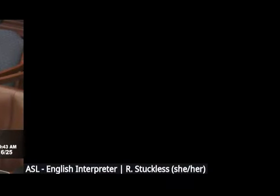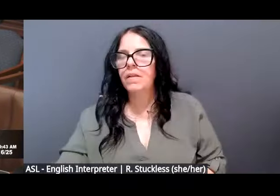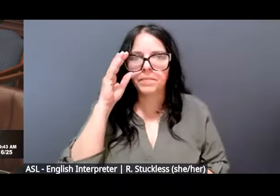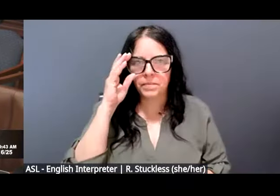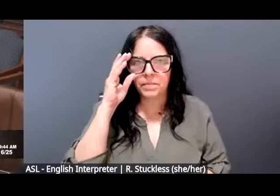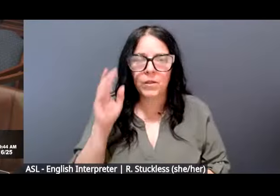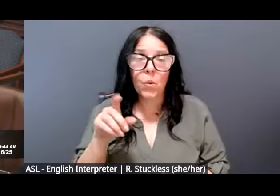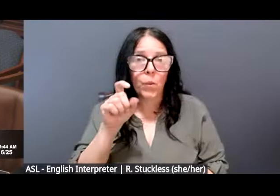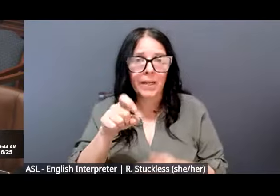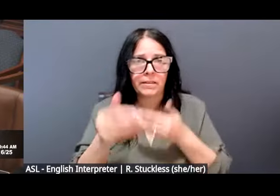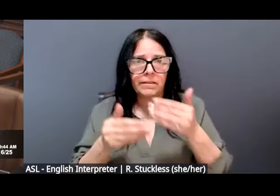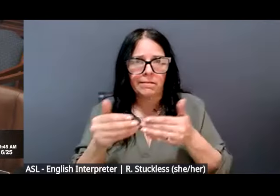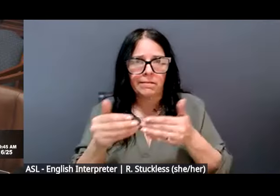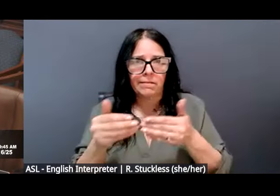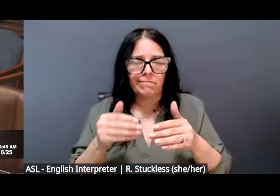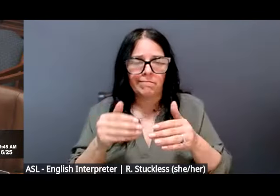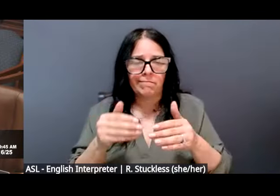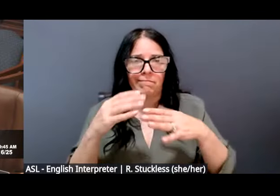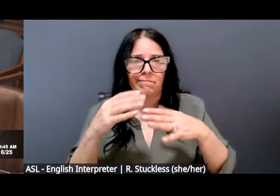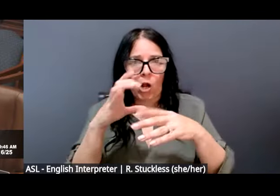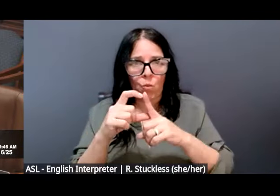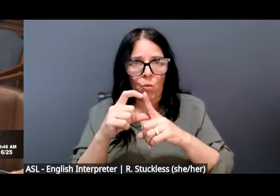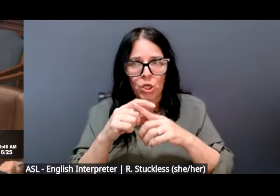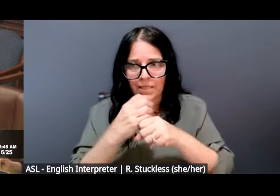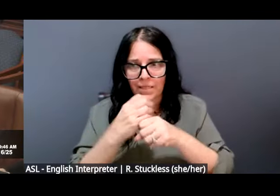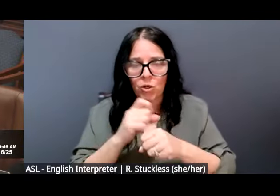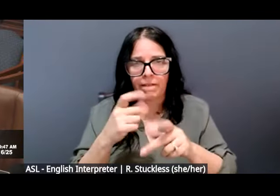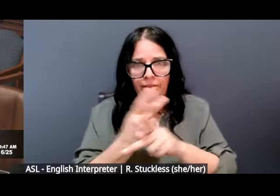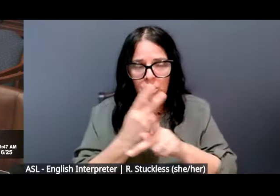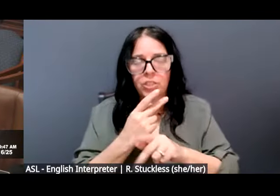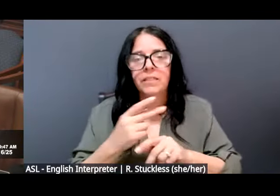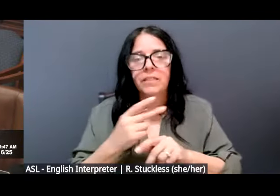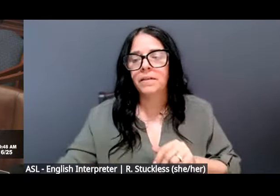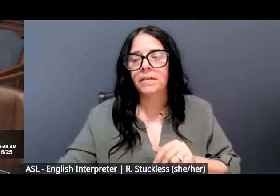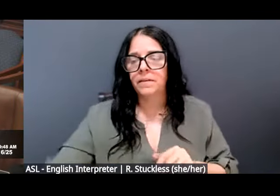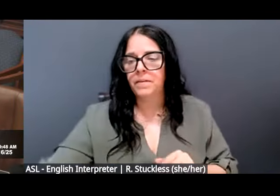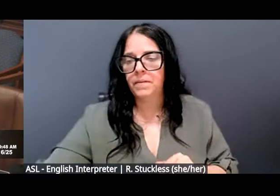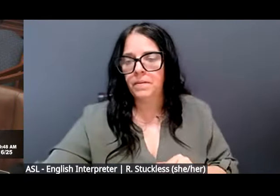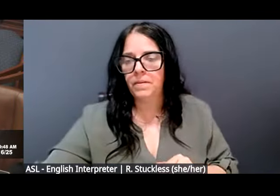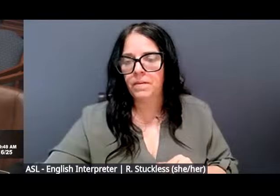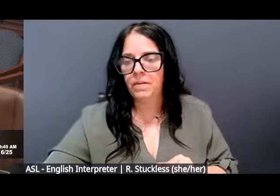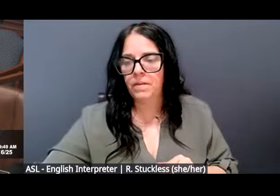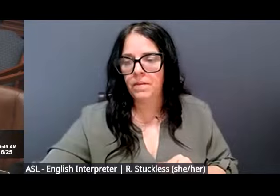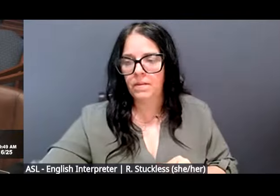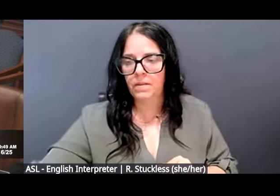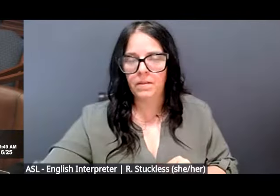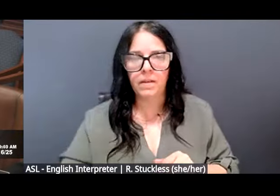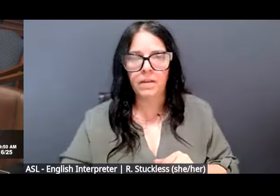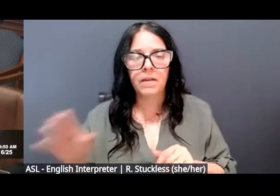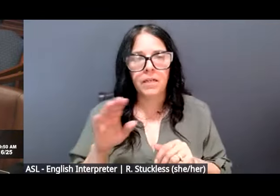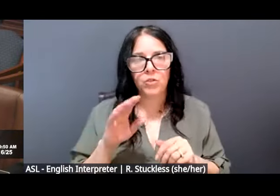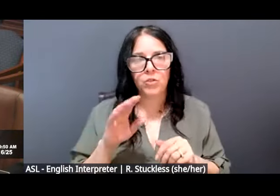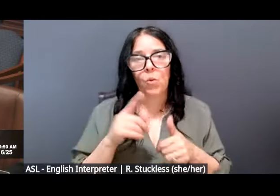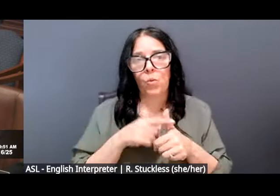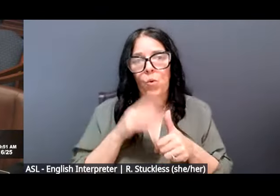we're gonna hear how the 100-word petition was put together. Item one. Item two is we're going to go through the list